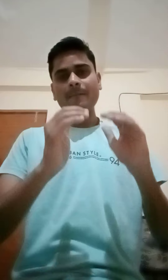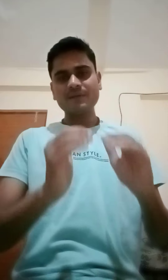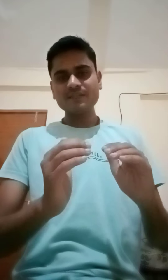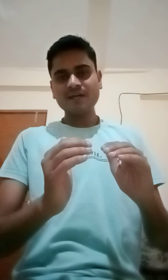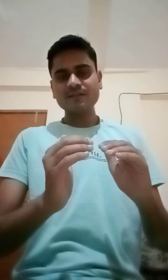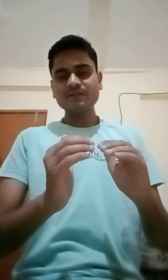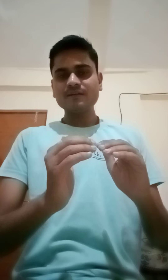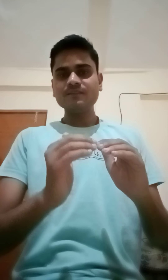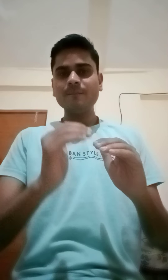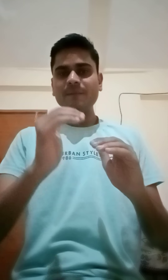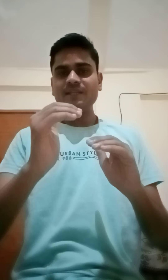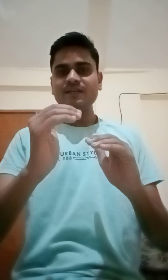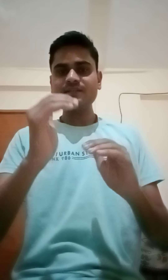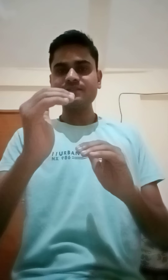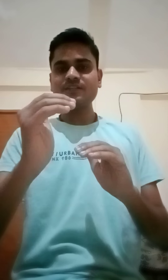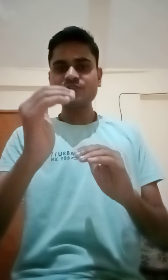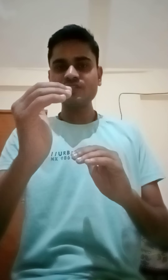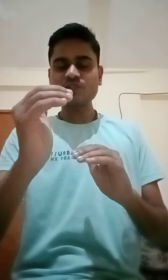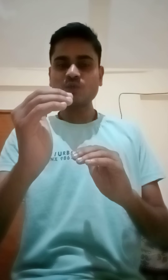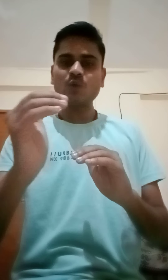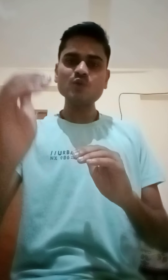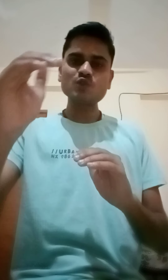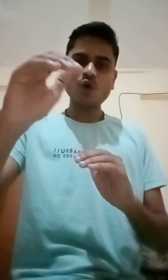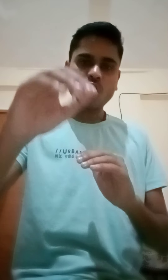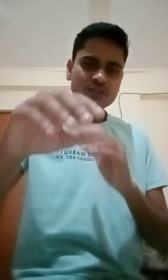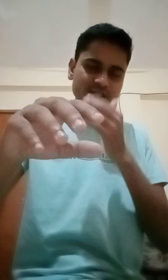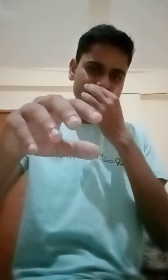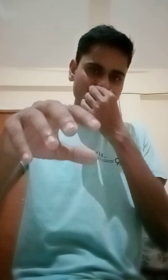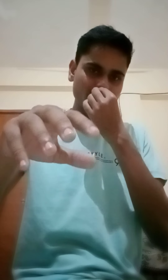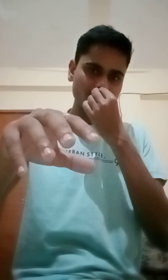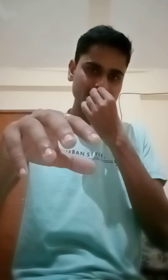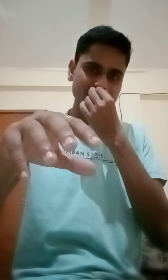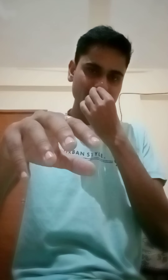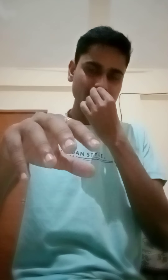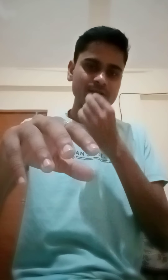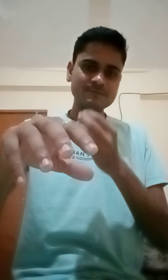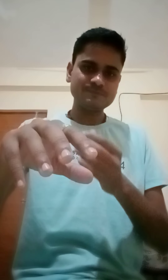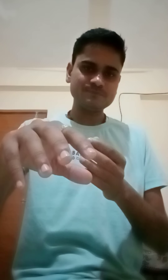After that, the many researchers goes on this fiber optic cable.